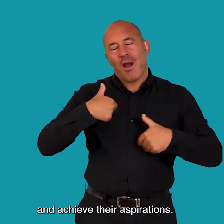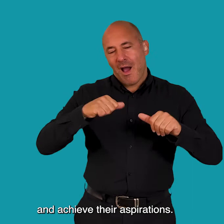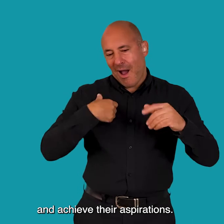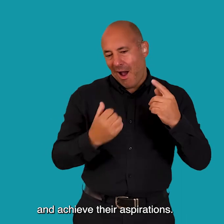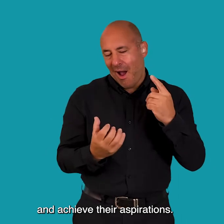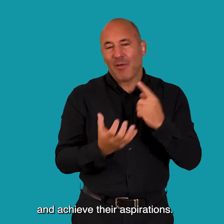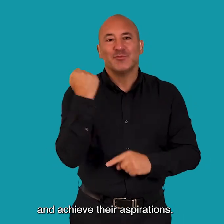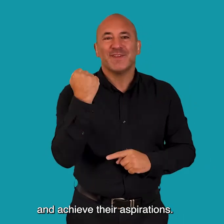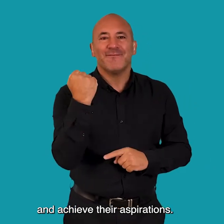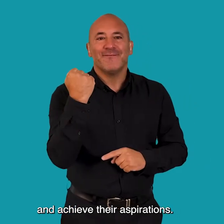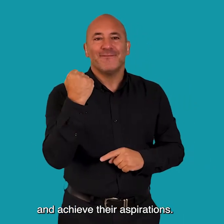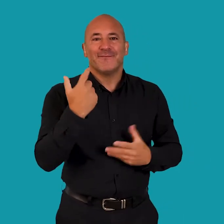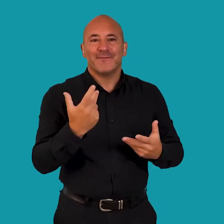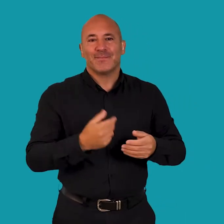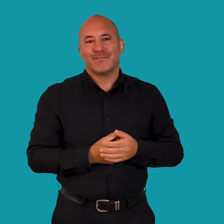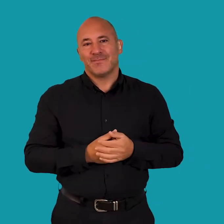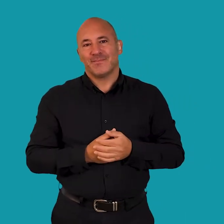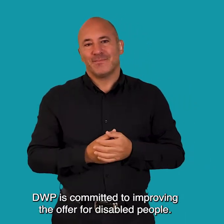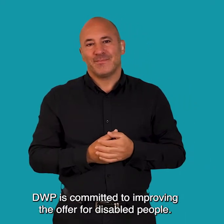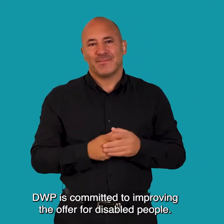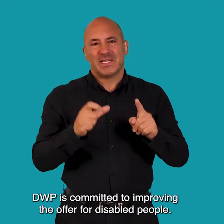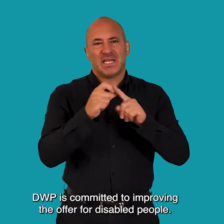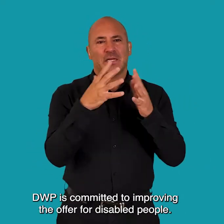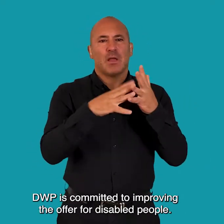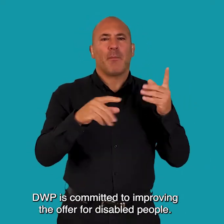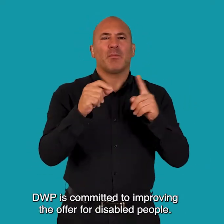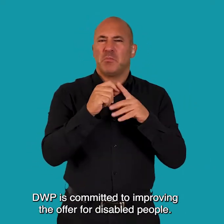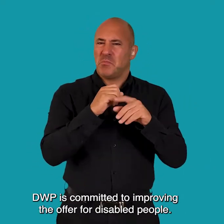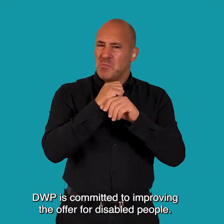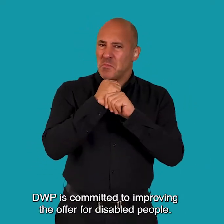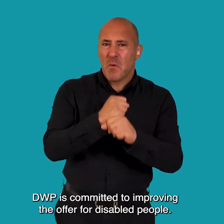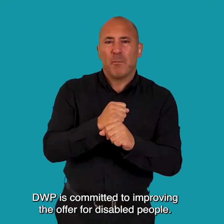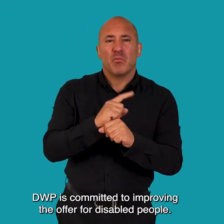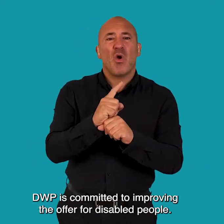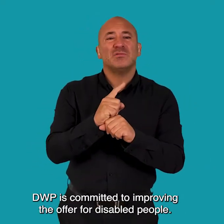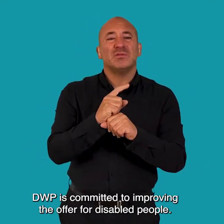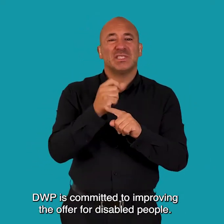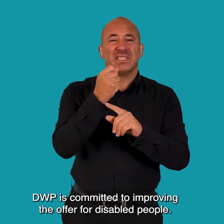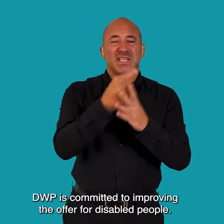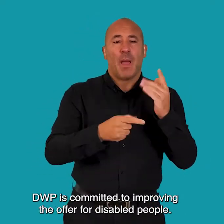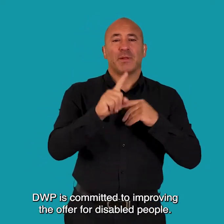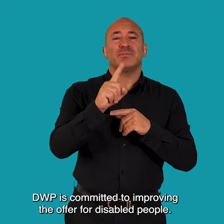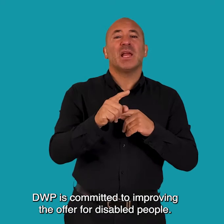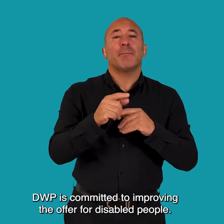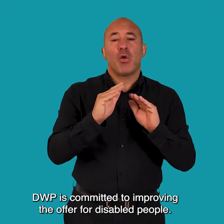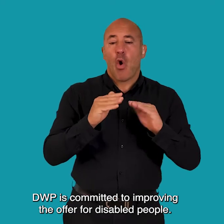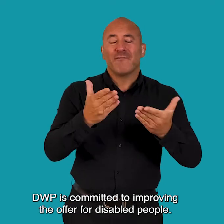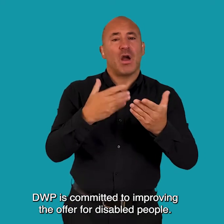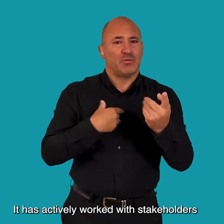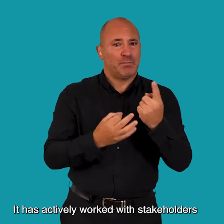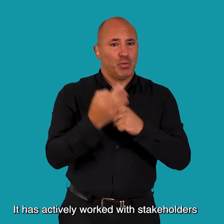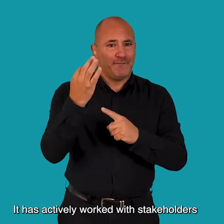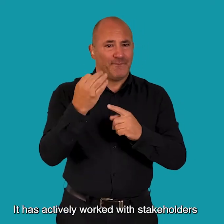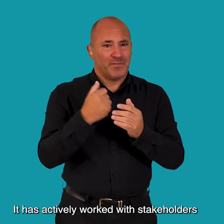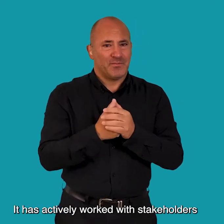their aspirations. DWP is committed to improving the offer for disabled people. It has actively worked